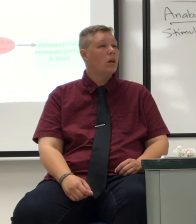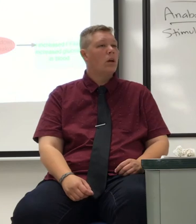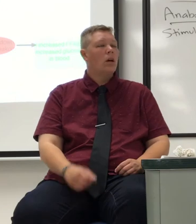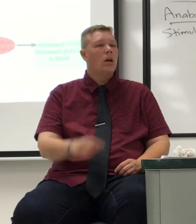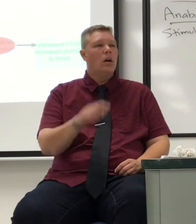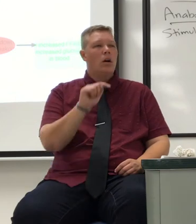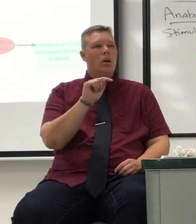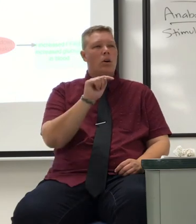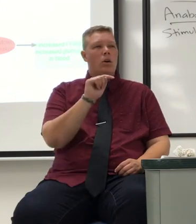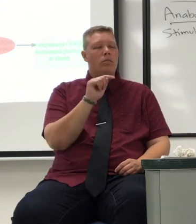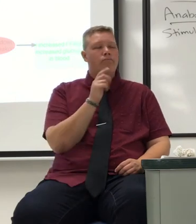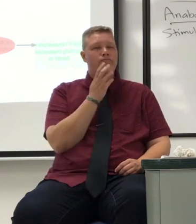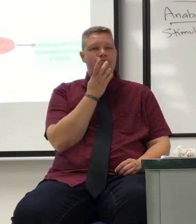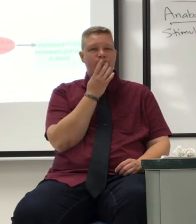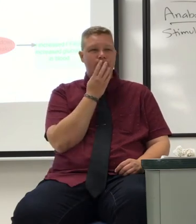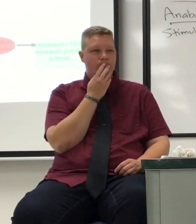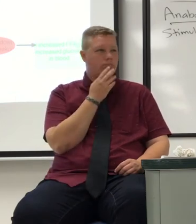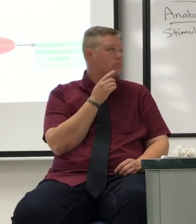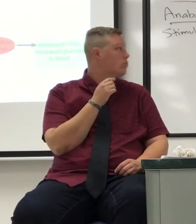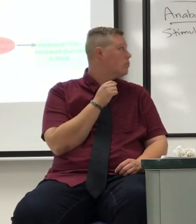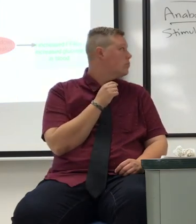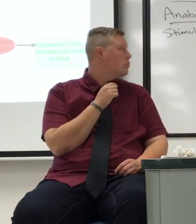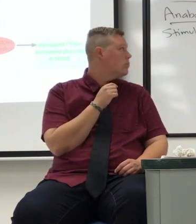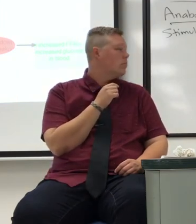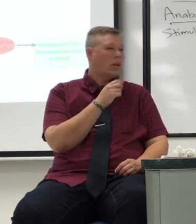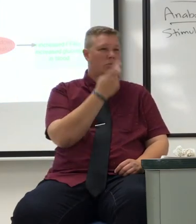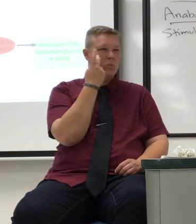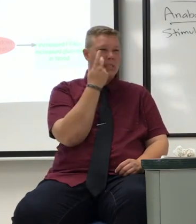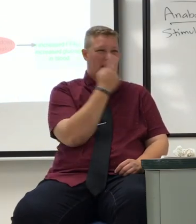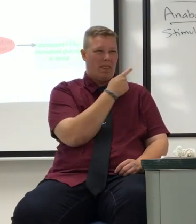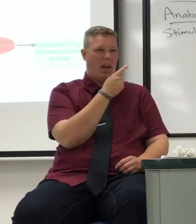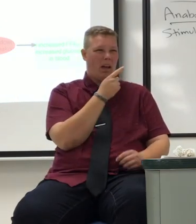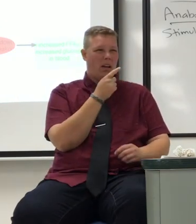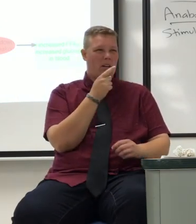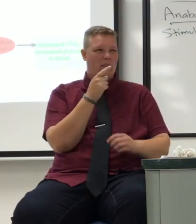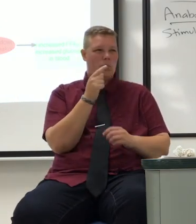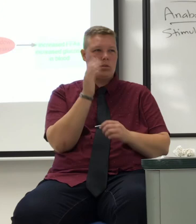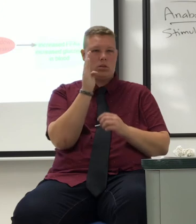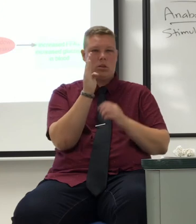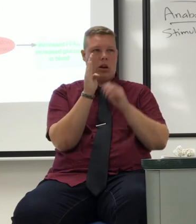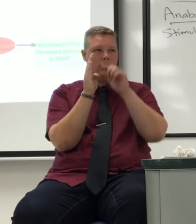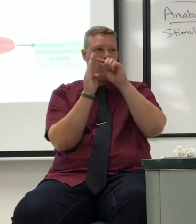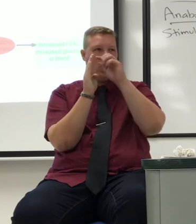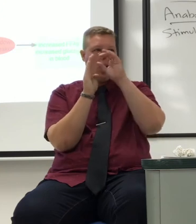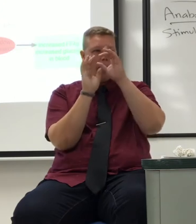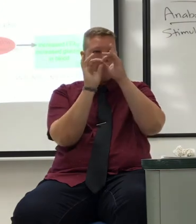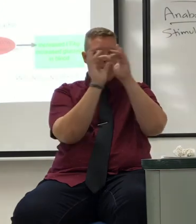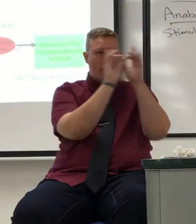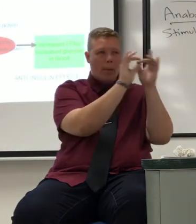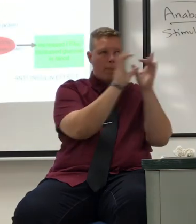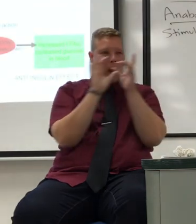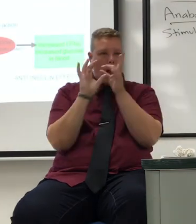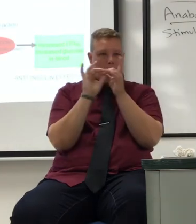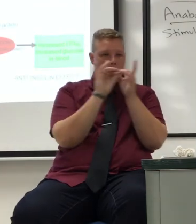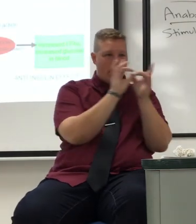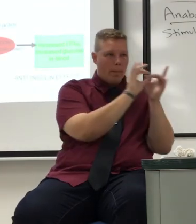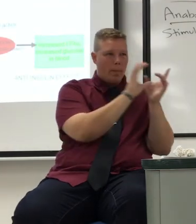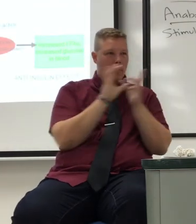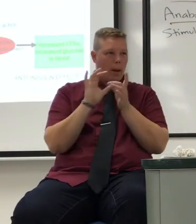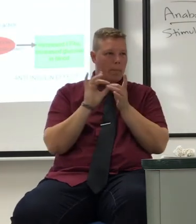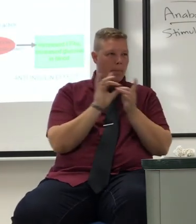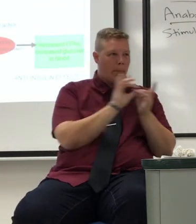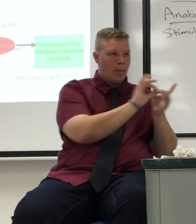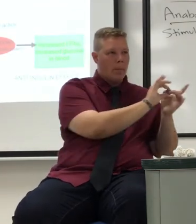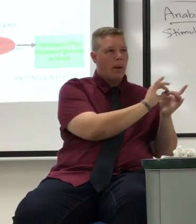think of triglycerides. Always, it sometimes is illustrated like a capital letter E. It has this glycerol backbone, and each leg,